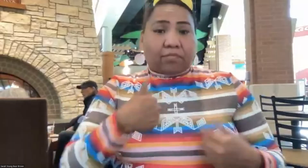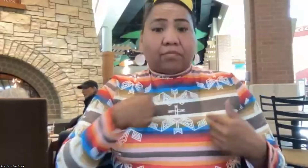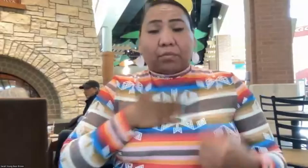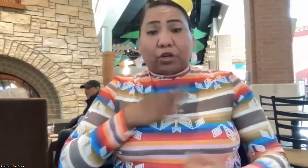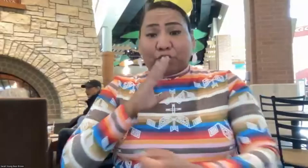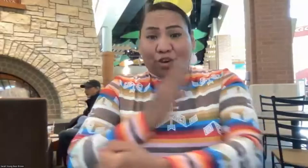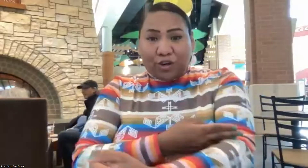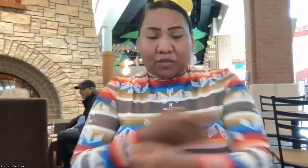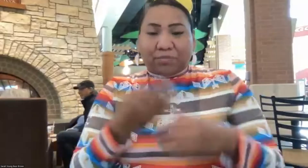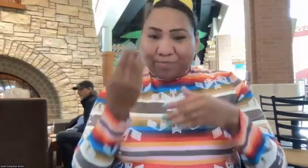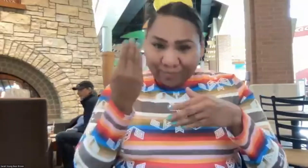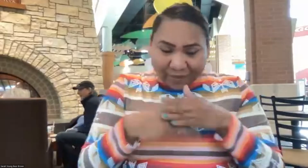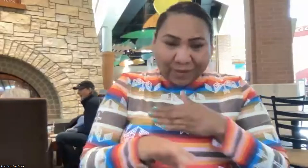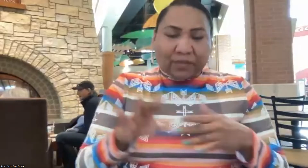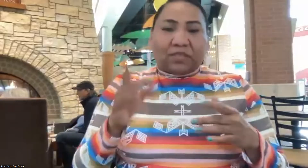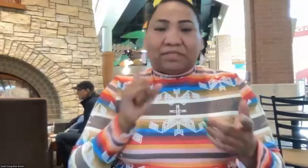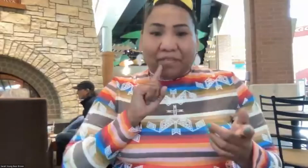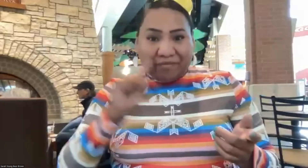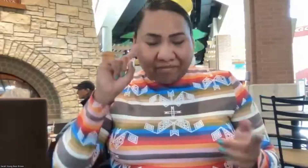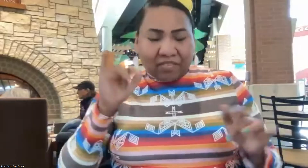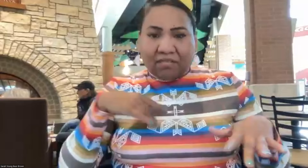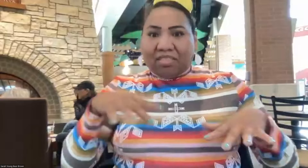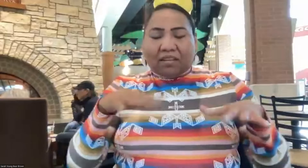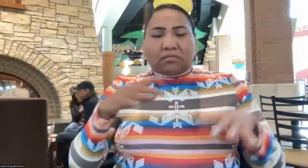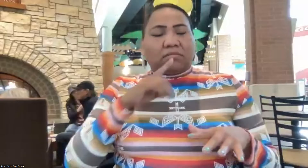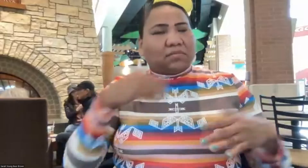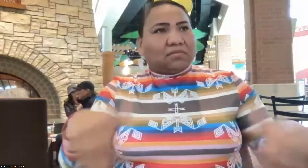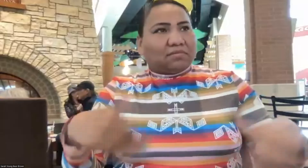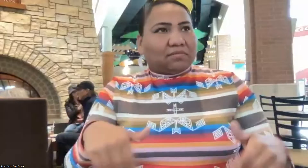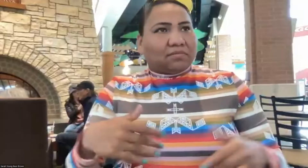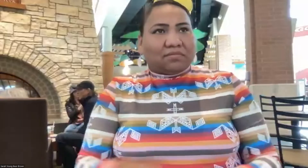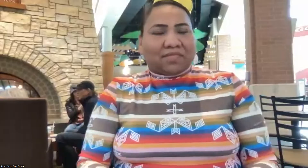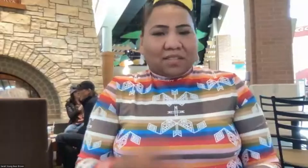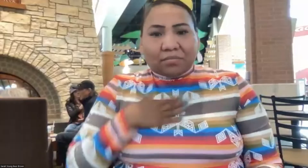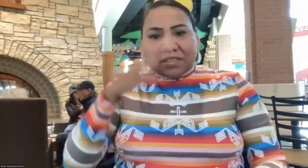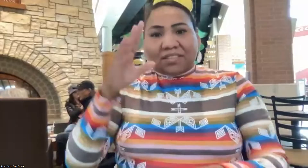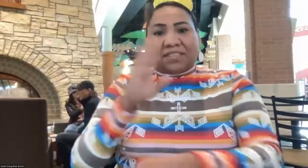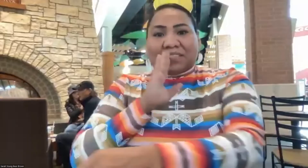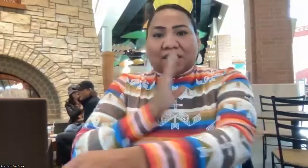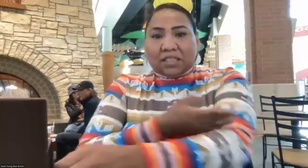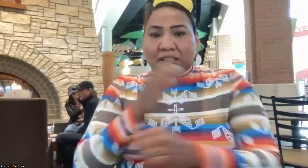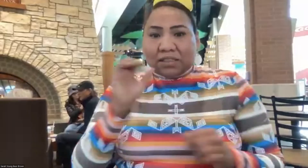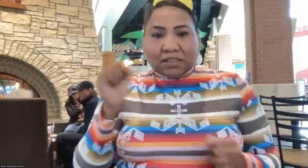everything was going well. When she was born, when